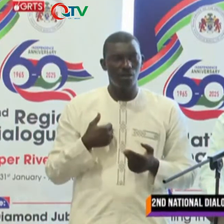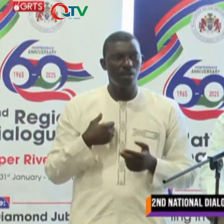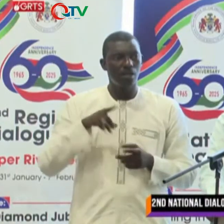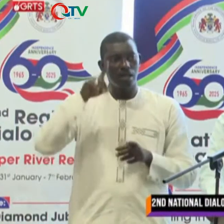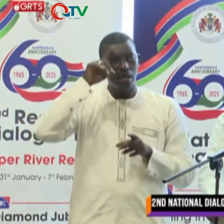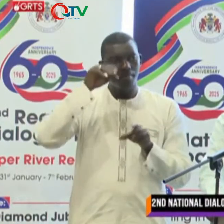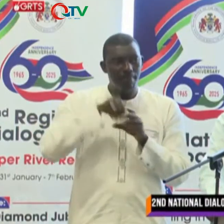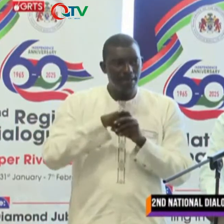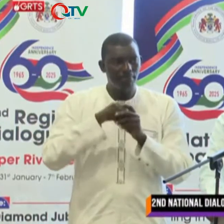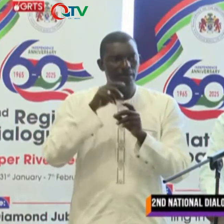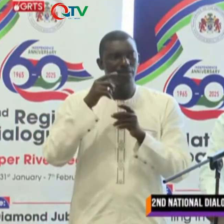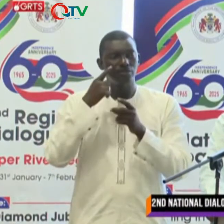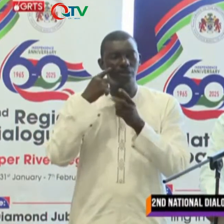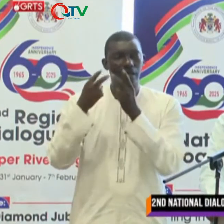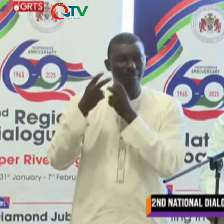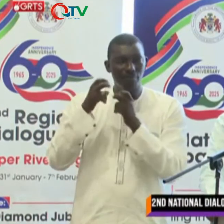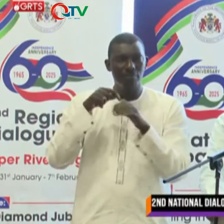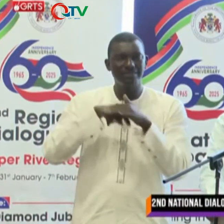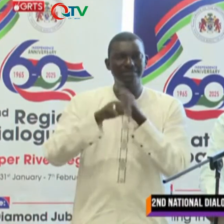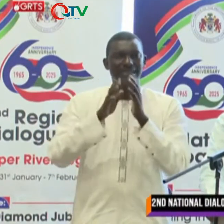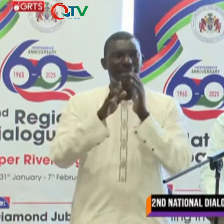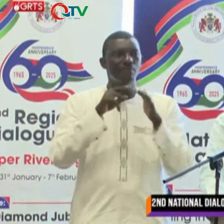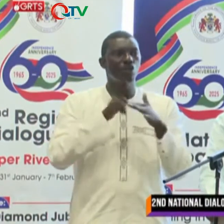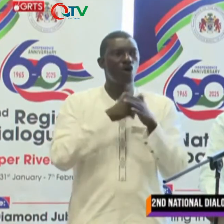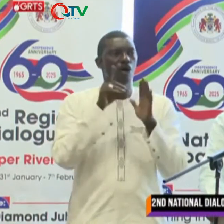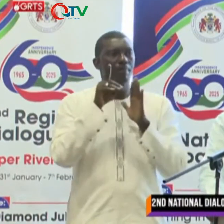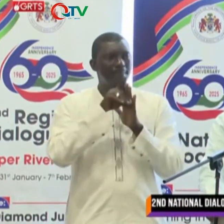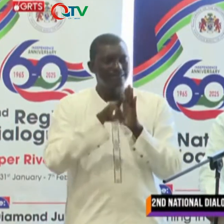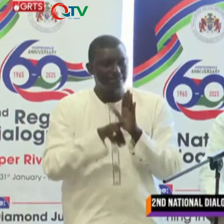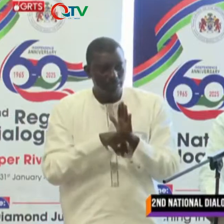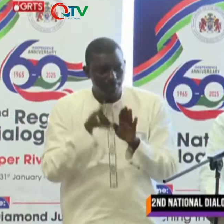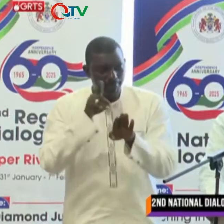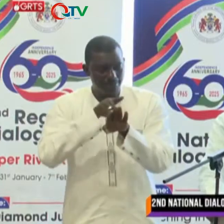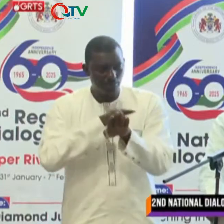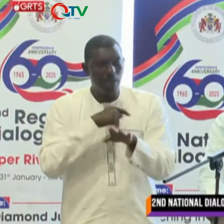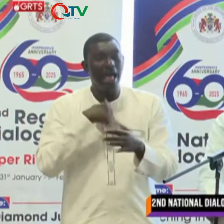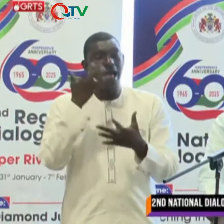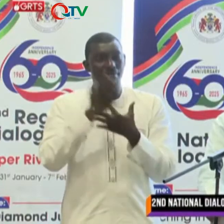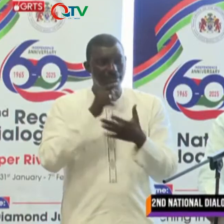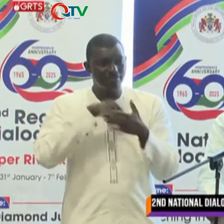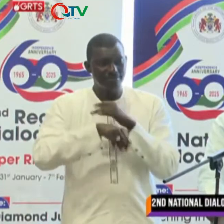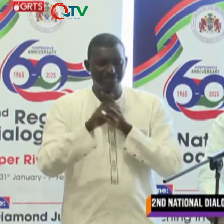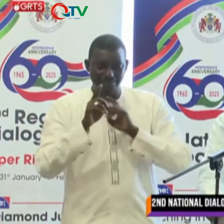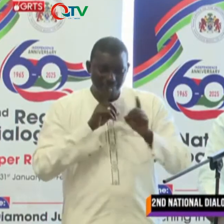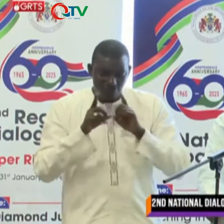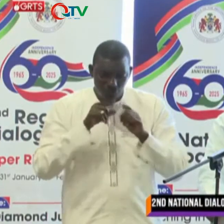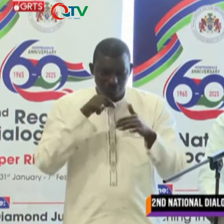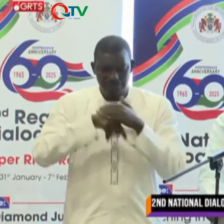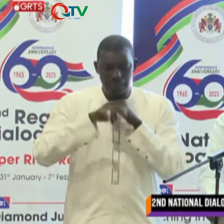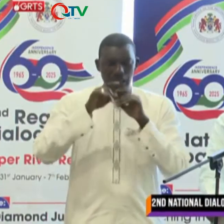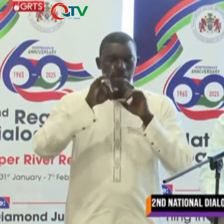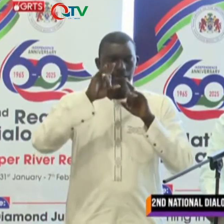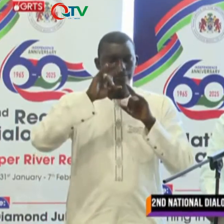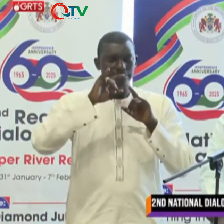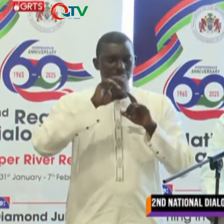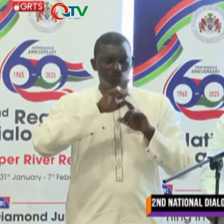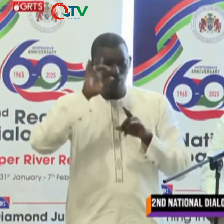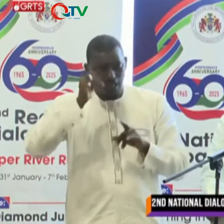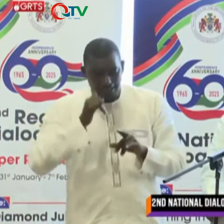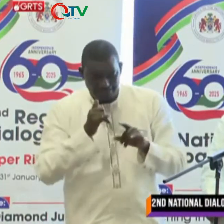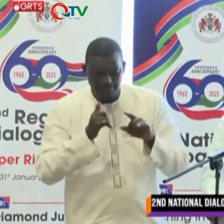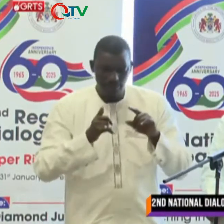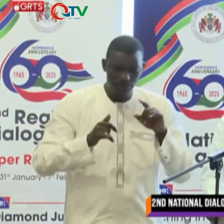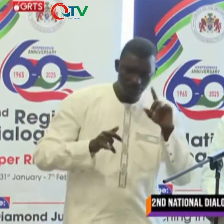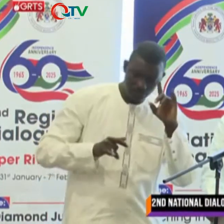Parliaments reflect this arrangement or principle. I believe in discussing our disagreements to agree,